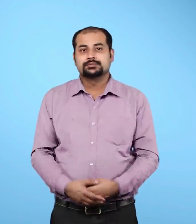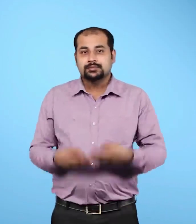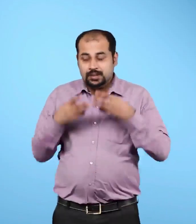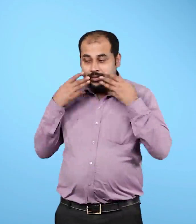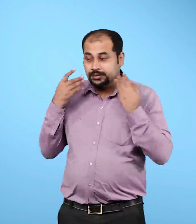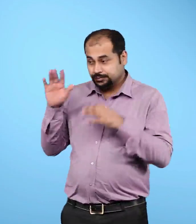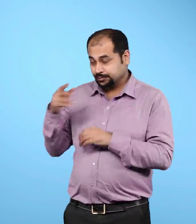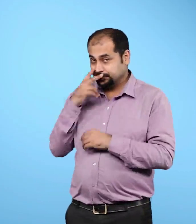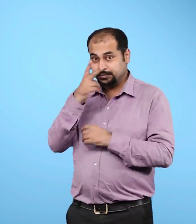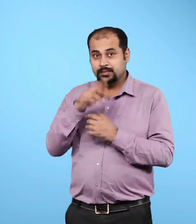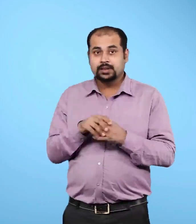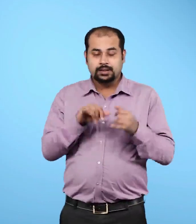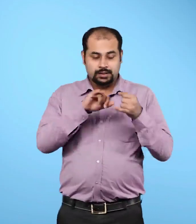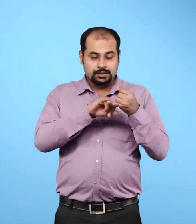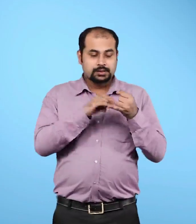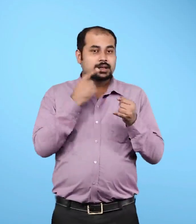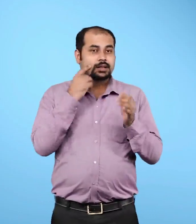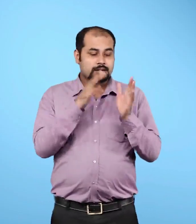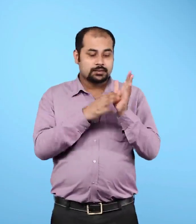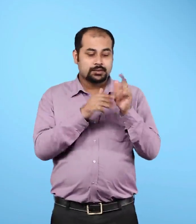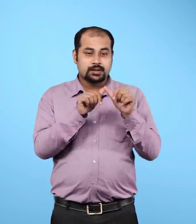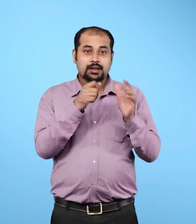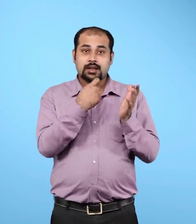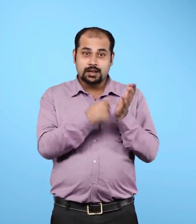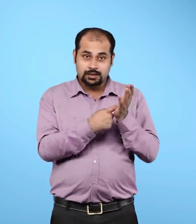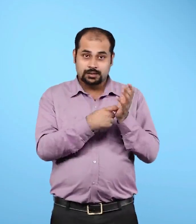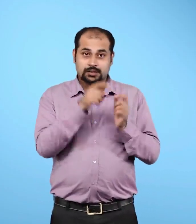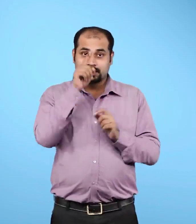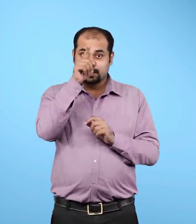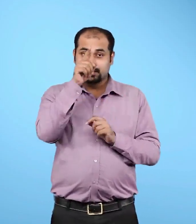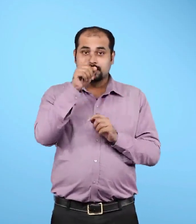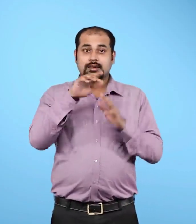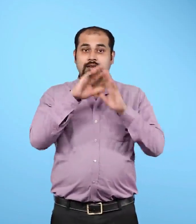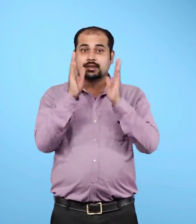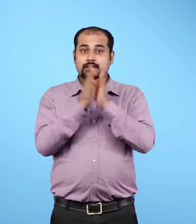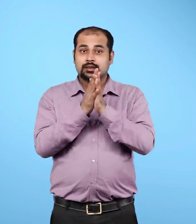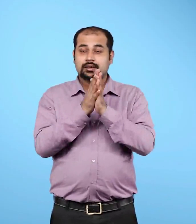Cat 1 is saying, so Simar has 31 beads